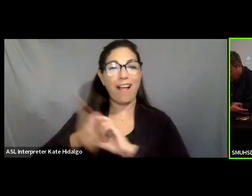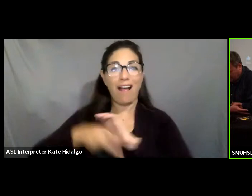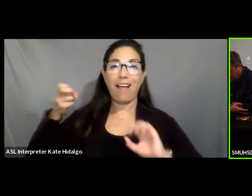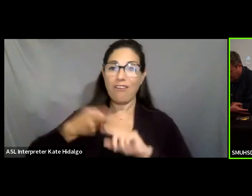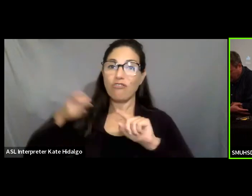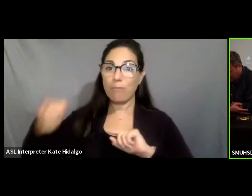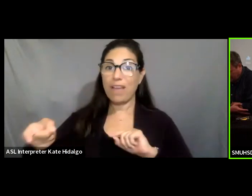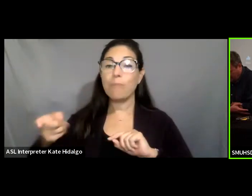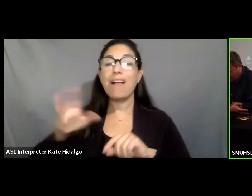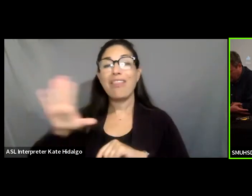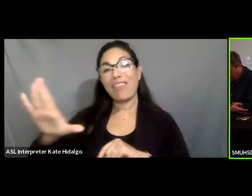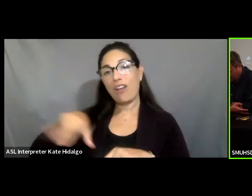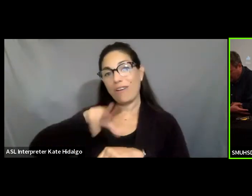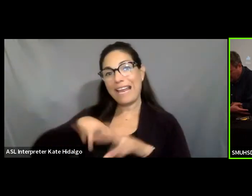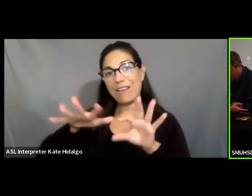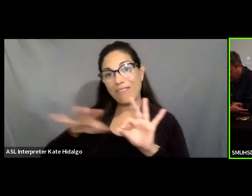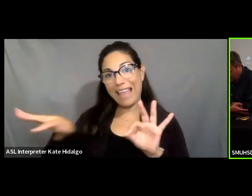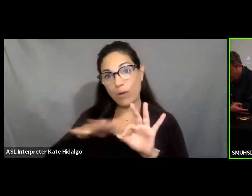whose native language